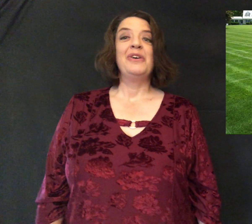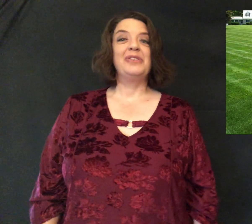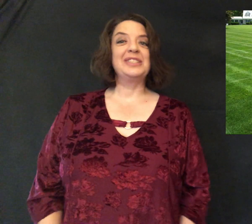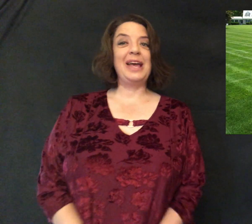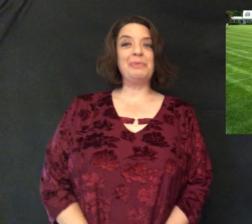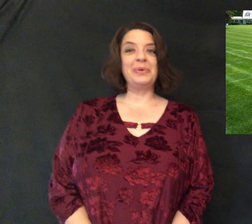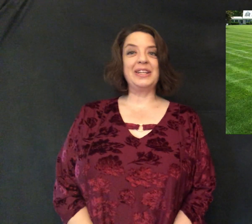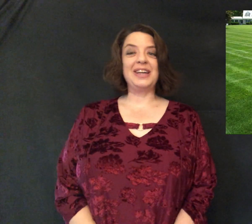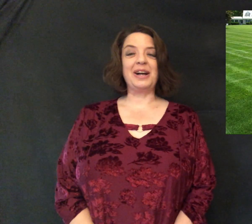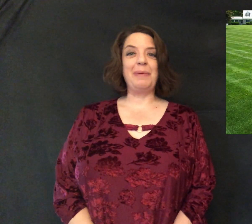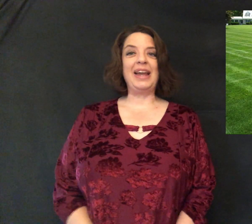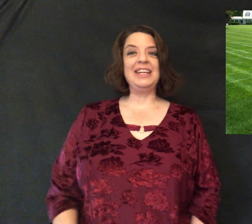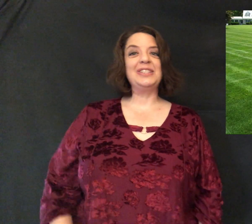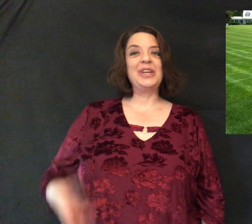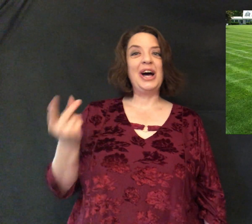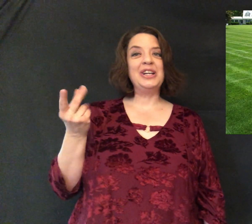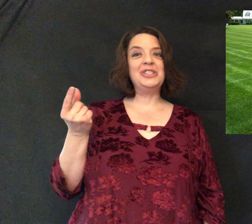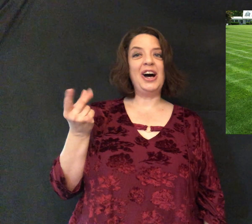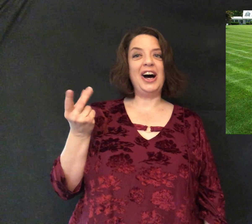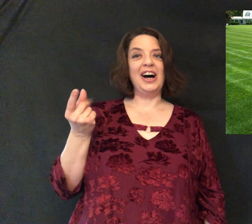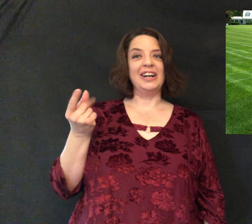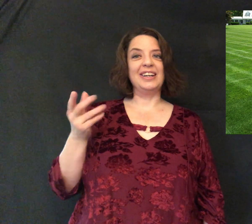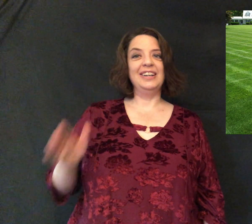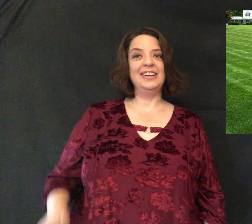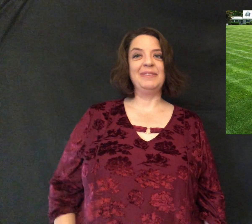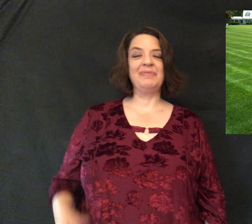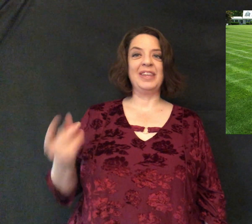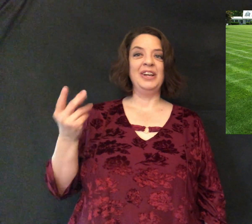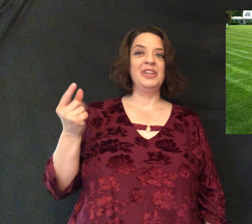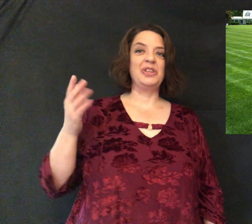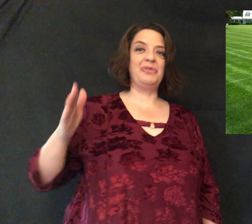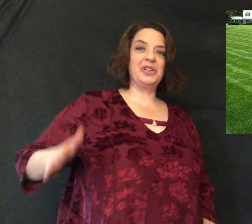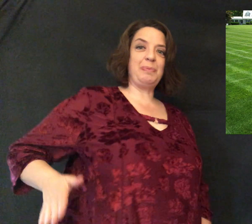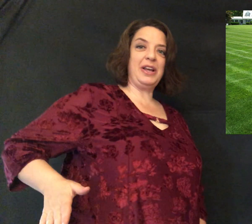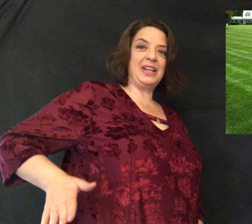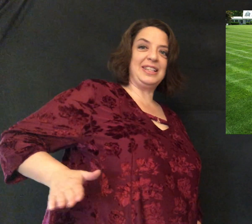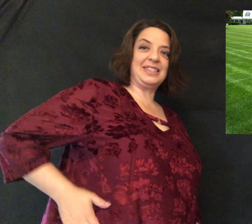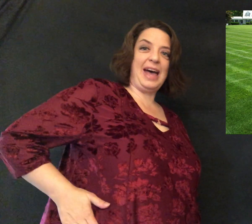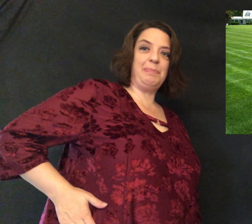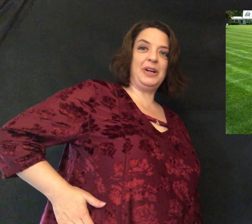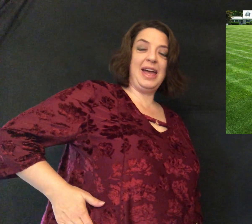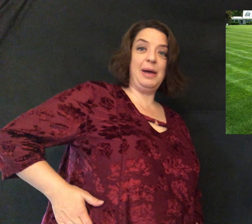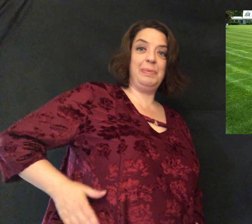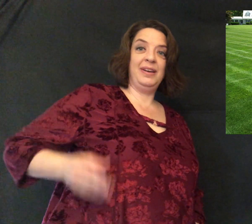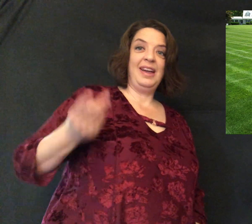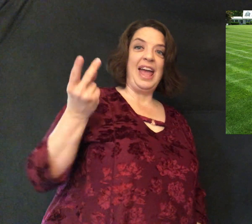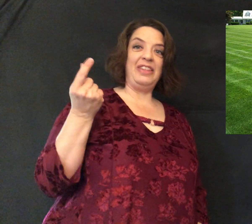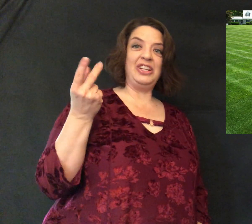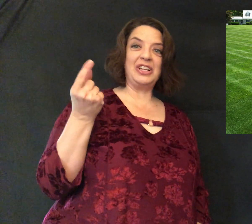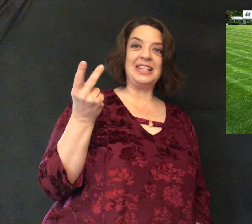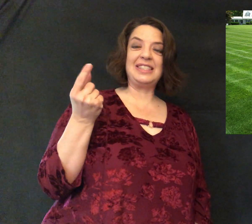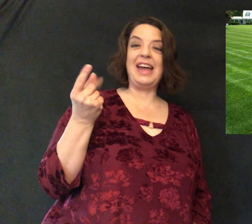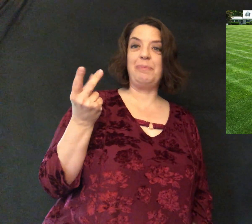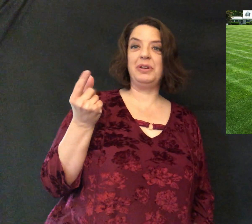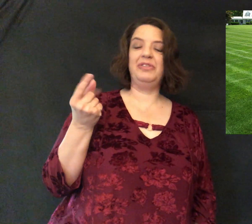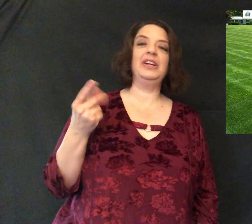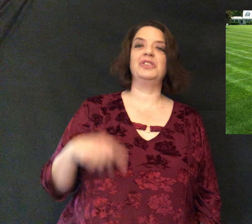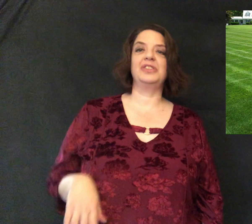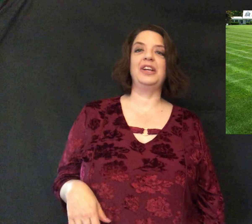First animal we're going to talk about is a dog. So the first part, you're going to slap your hip and then you're going to snap your fingers like you're